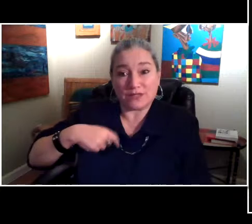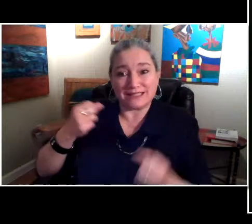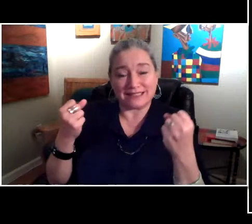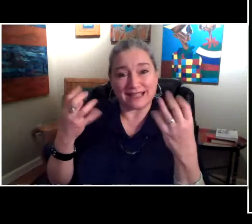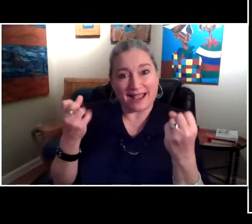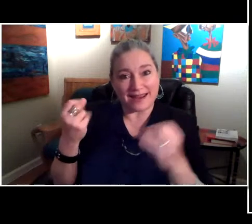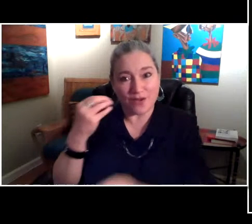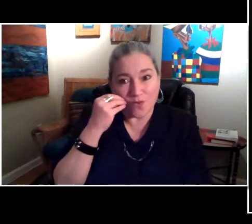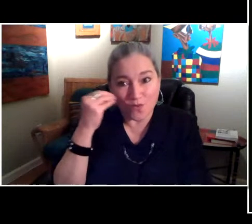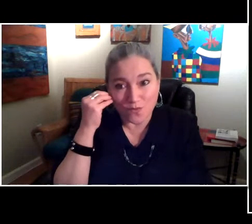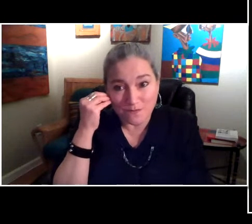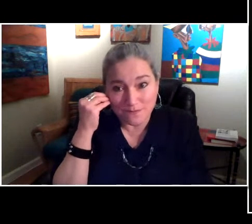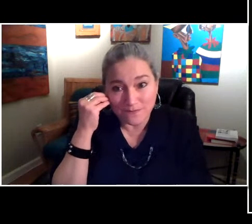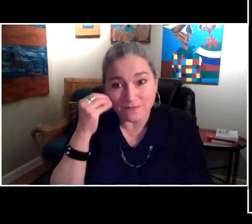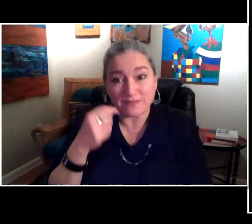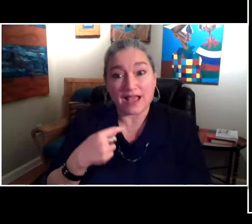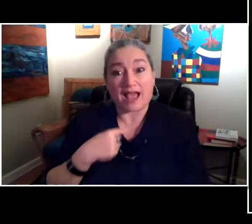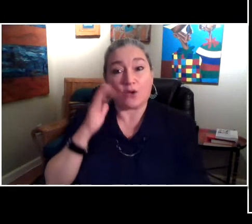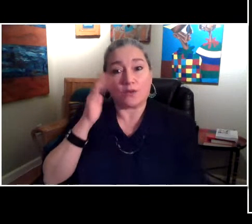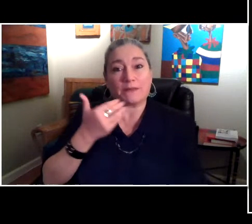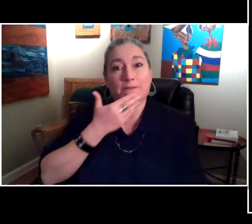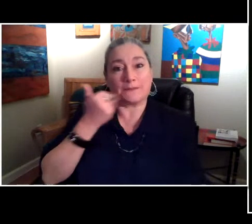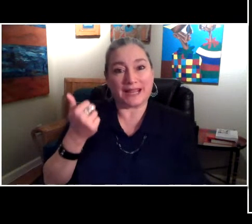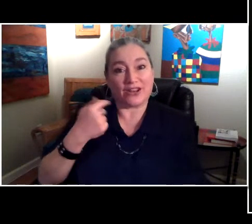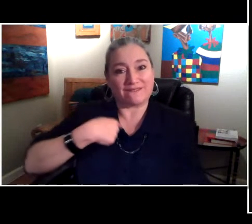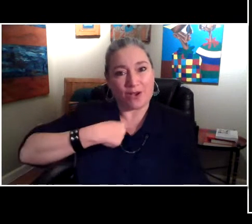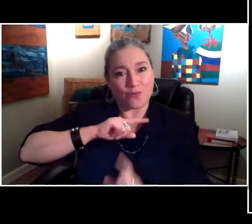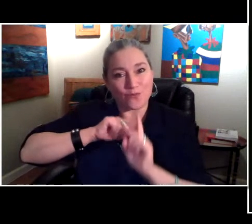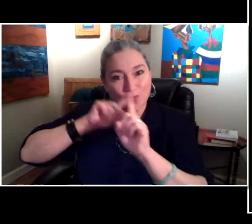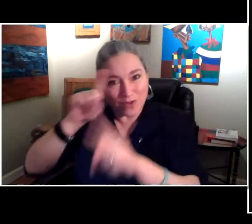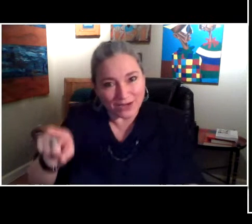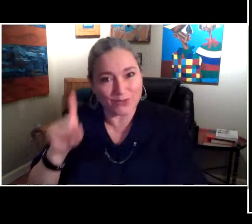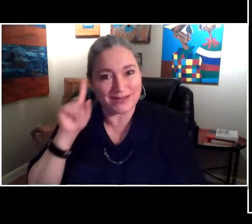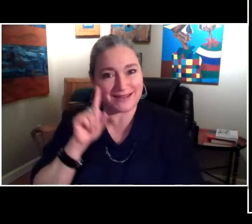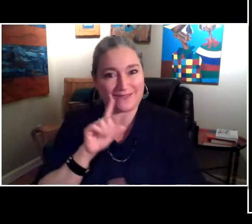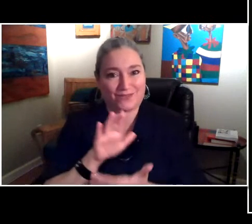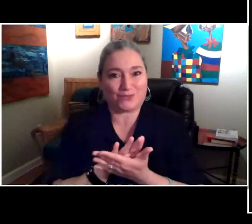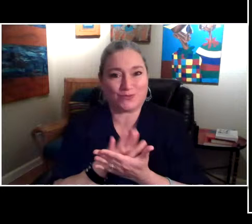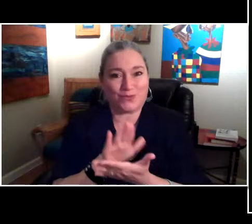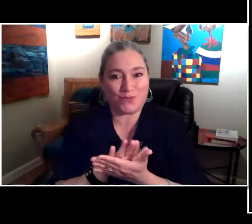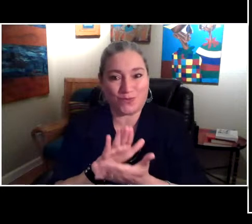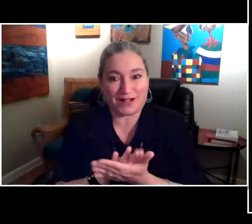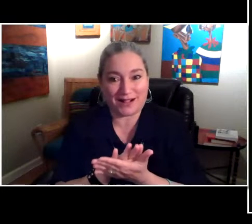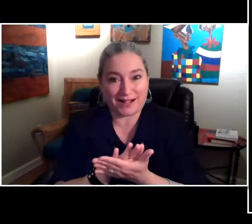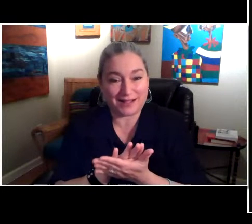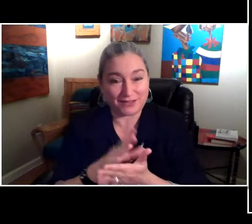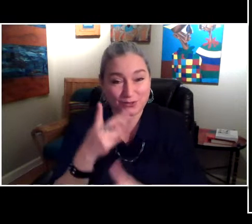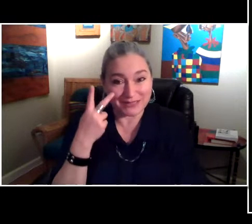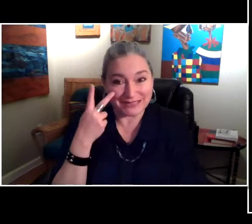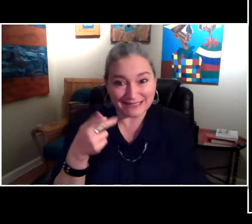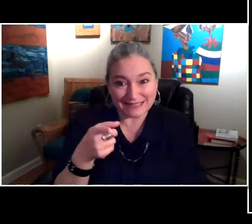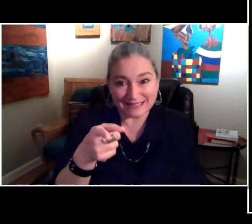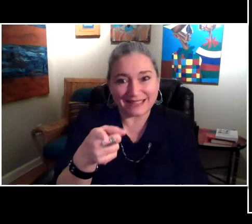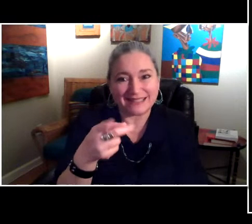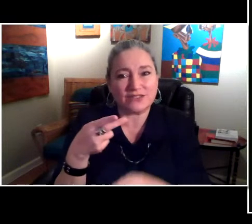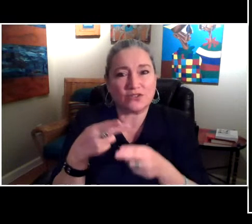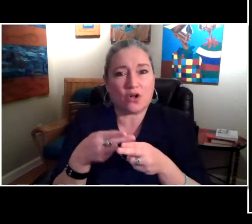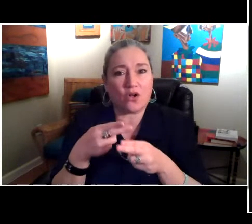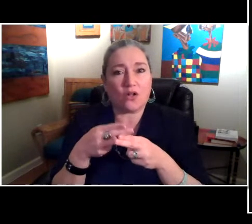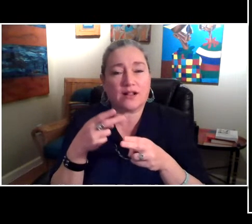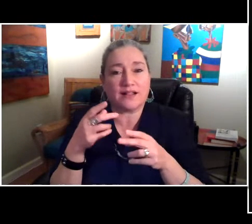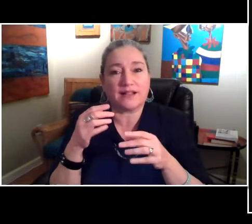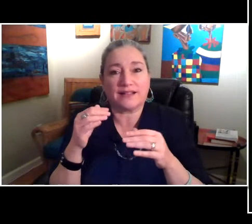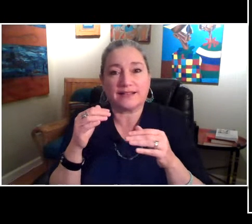family. They didn't understand that we signed at home. I would have been better off going to the deaf